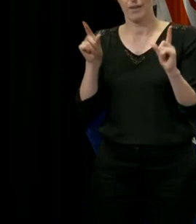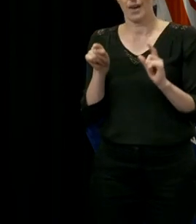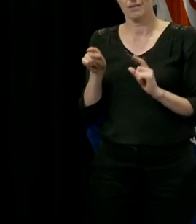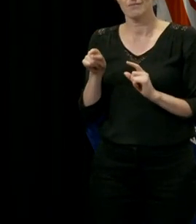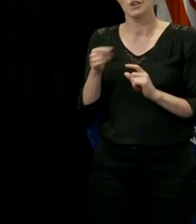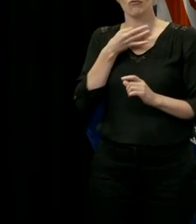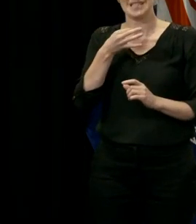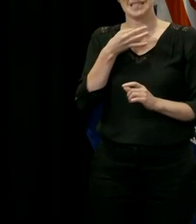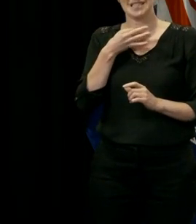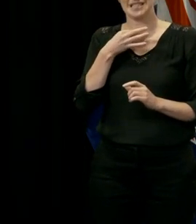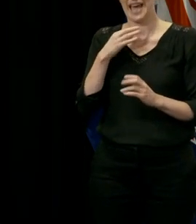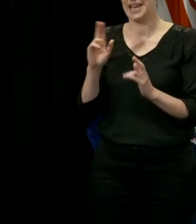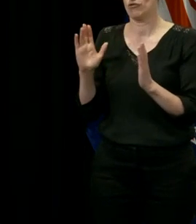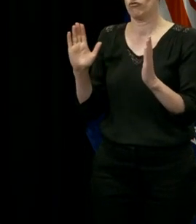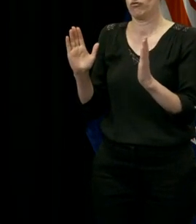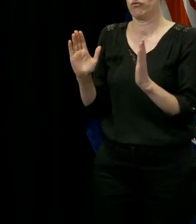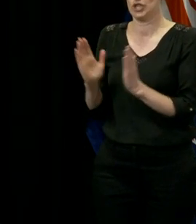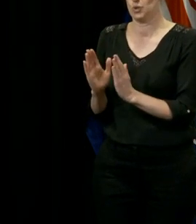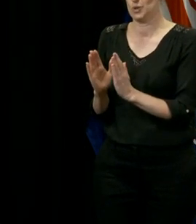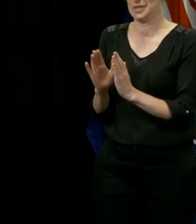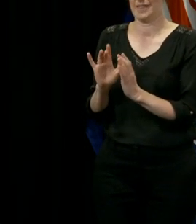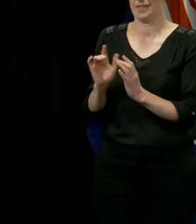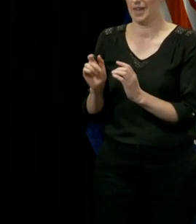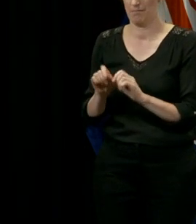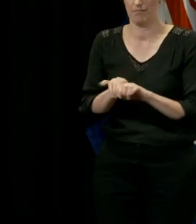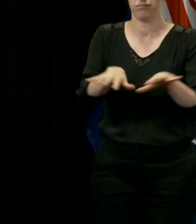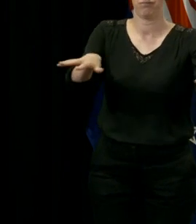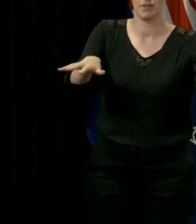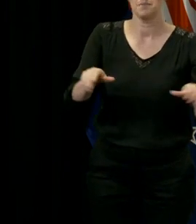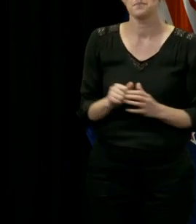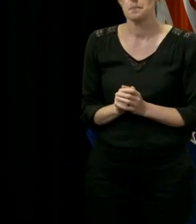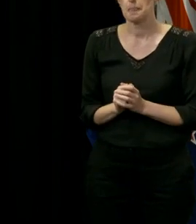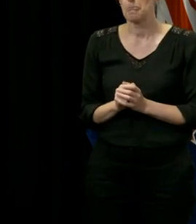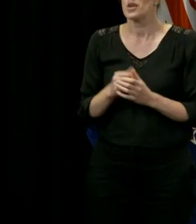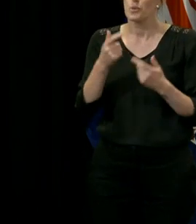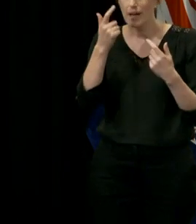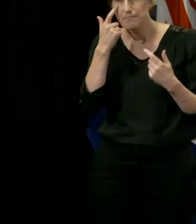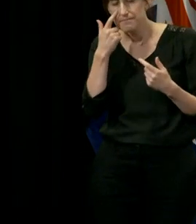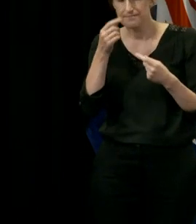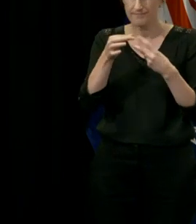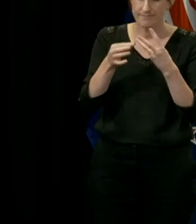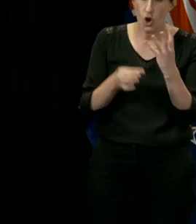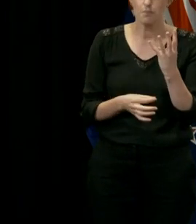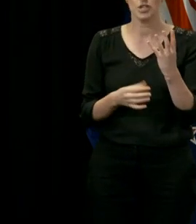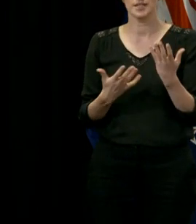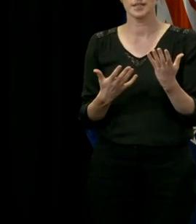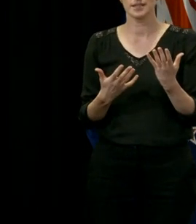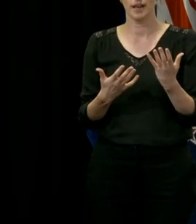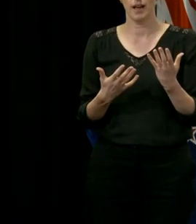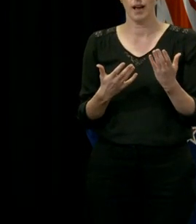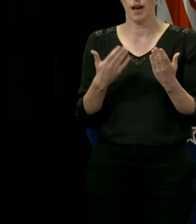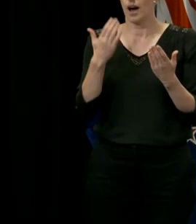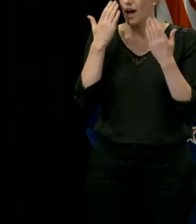that chance as much as possible. So we're working through every option. I can't tell you immediately whether or not that will include,